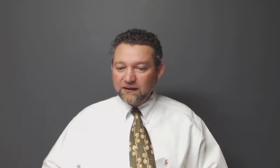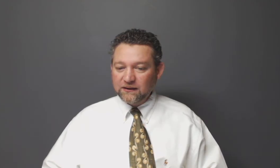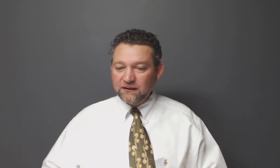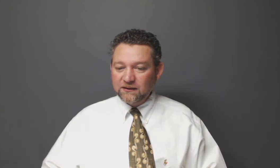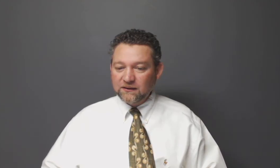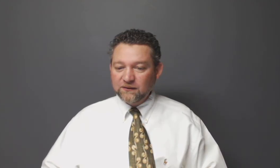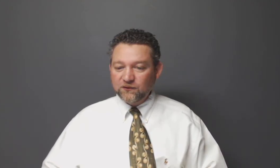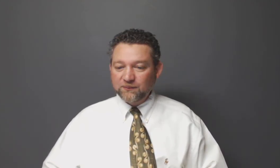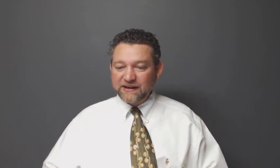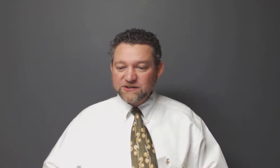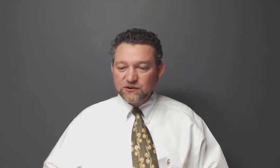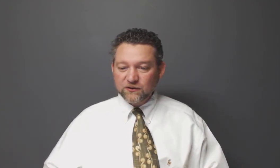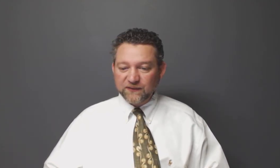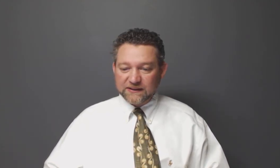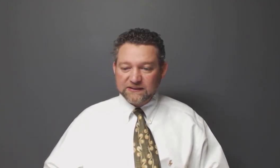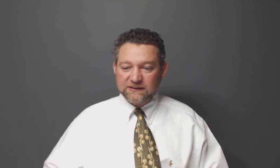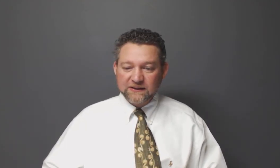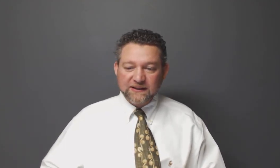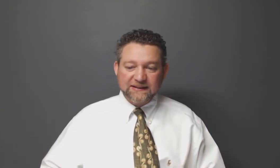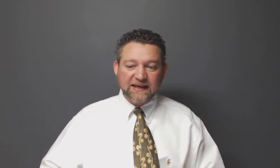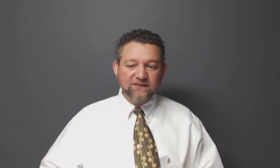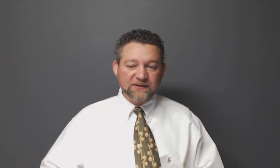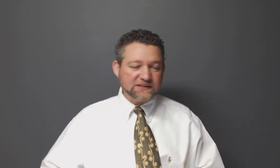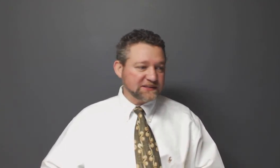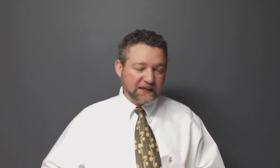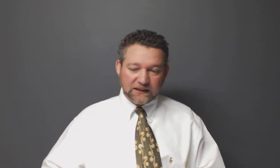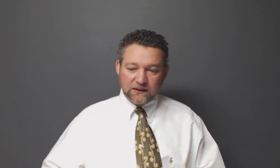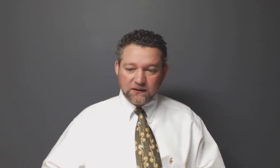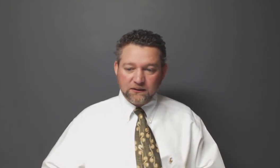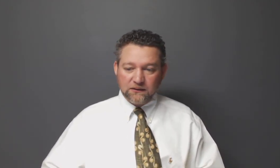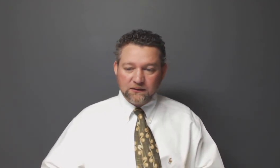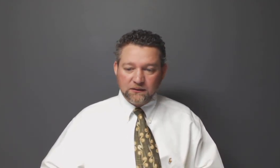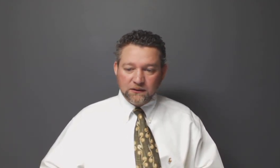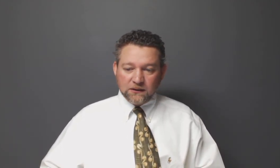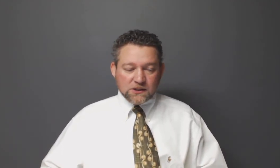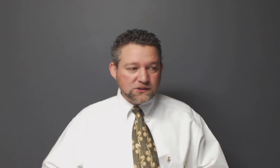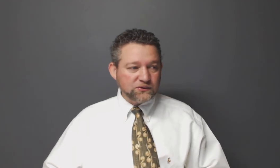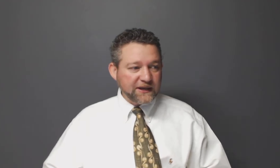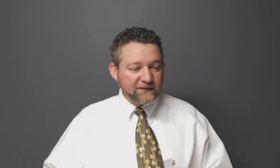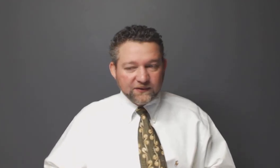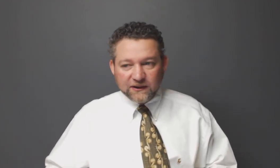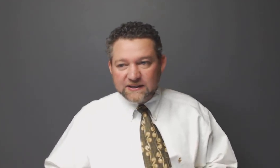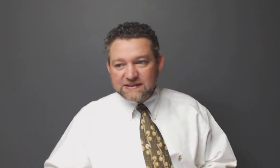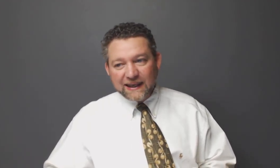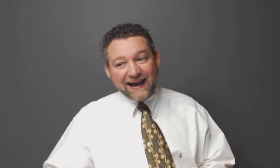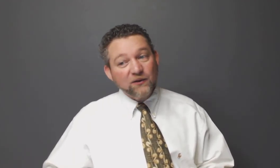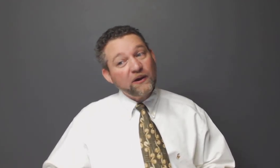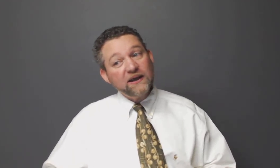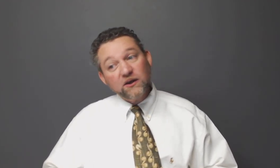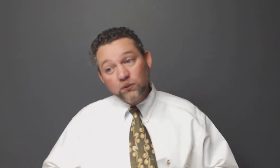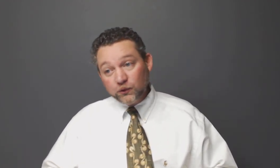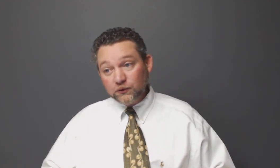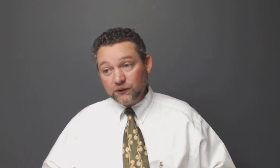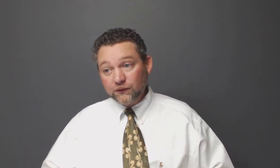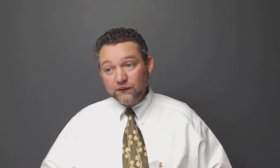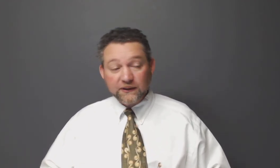and for my servant David's sake." So David is a high-ranking ruler in